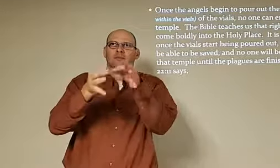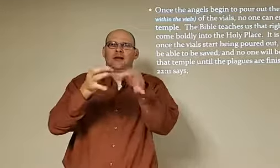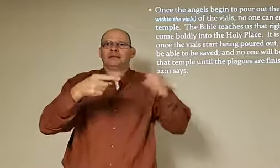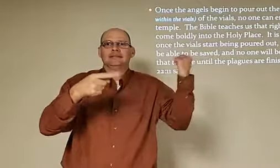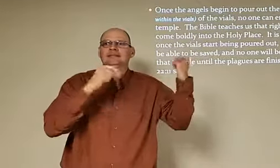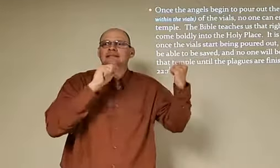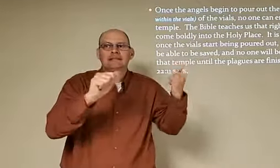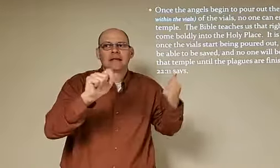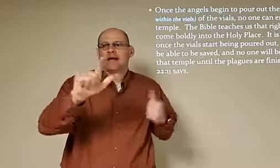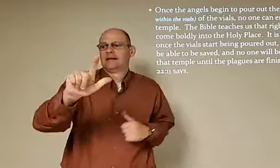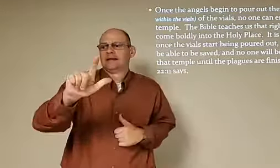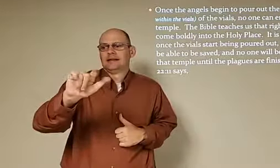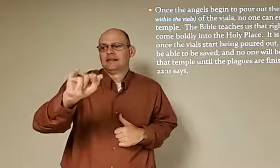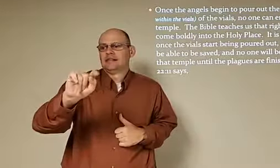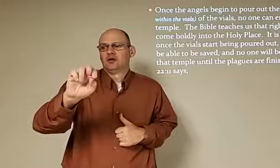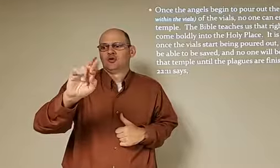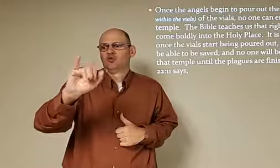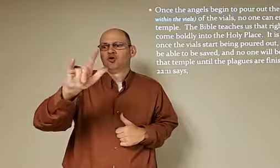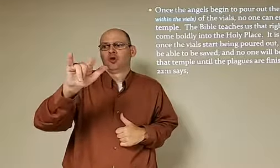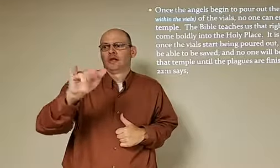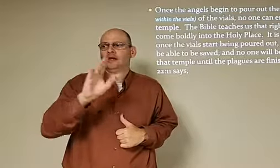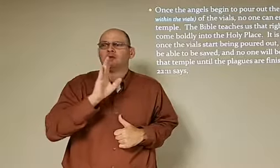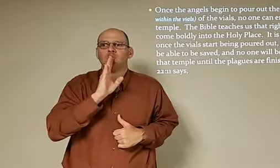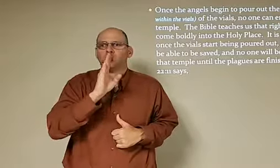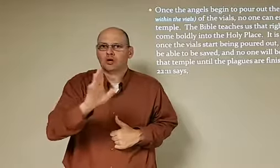. It's kind of hard to explain . It's not literal